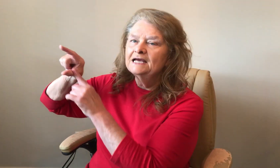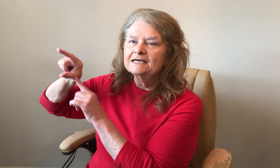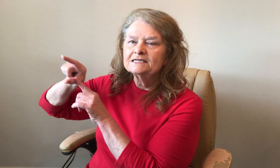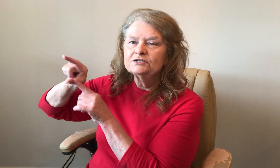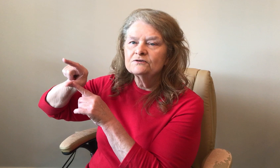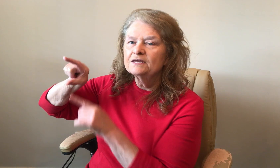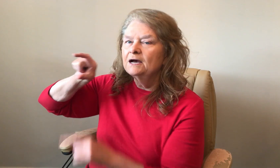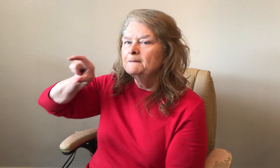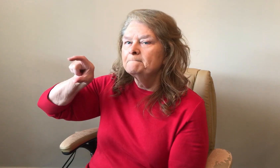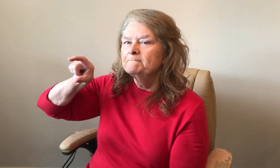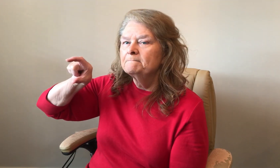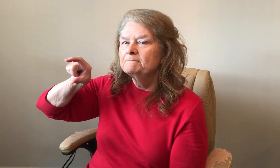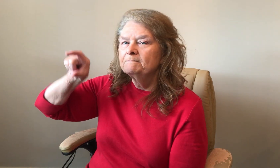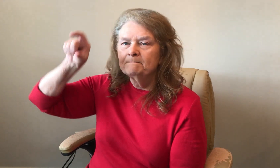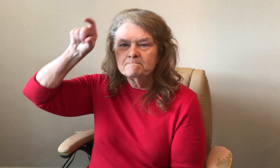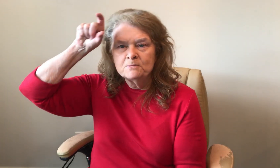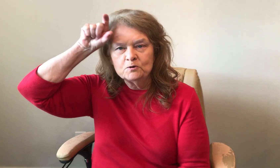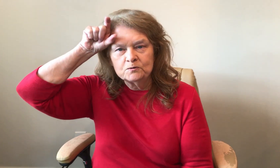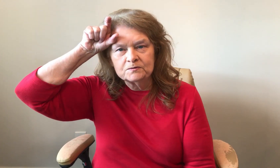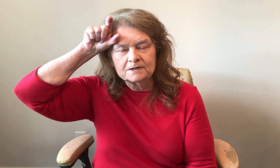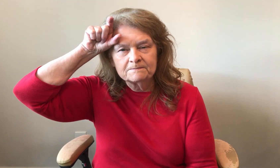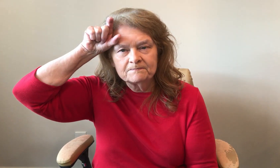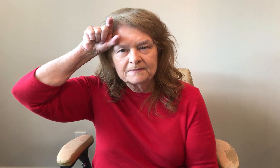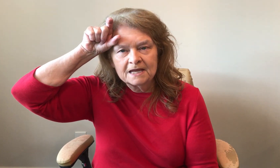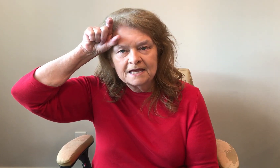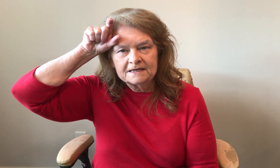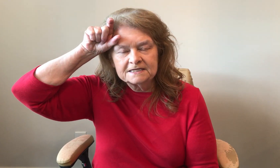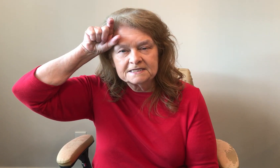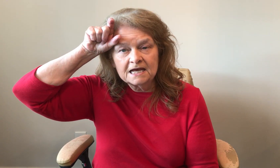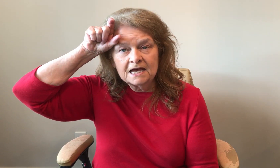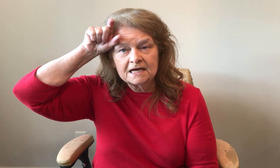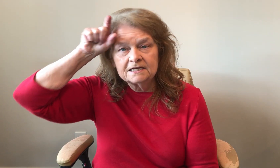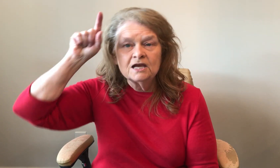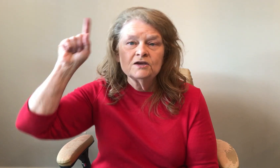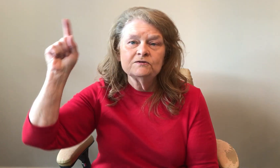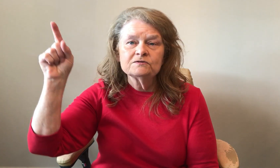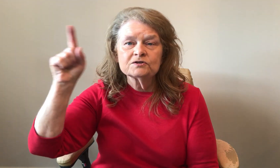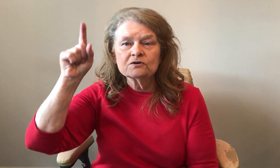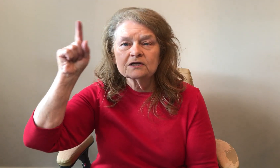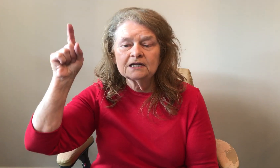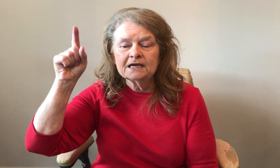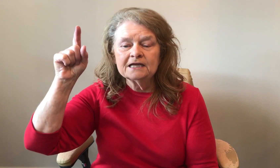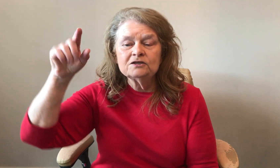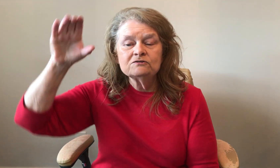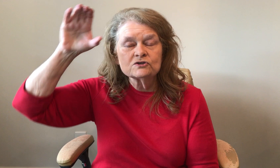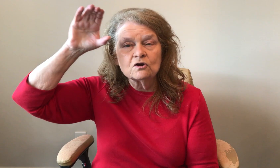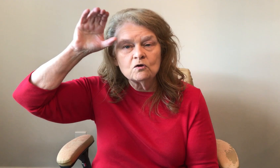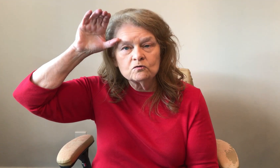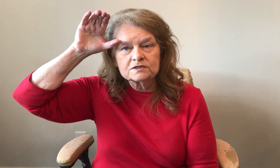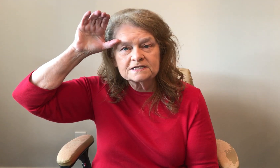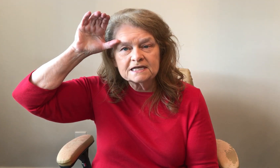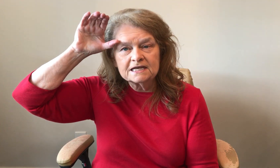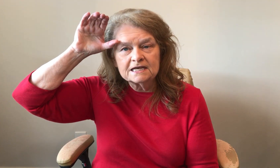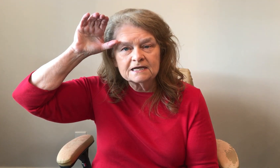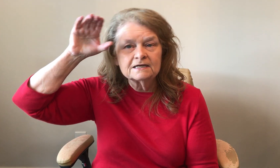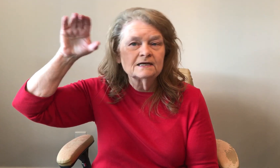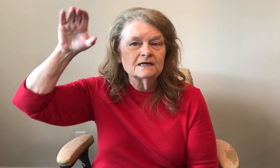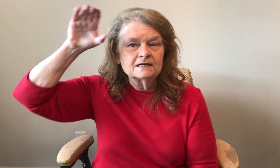index and your thumb. Moon. The sun, you circle it and use your whole C because